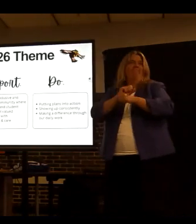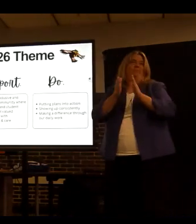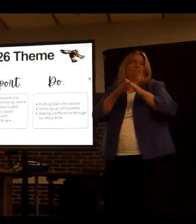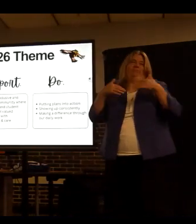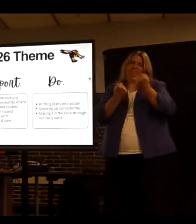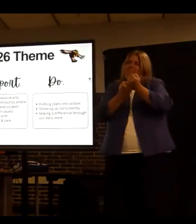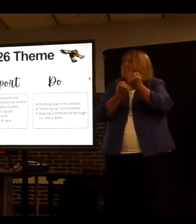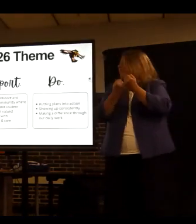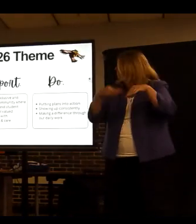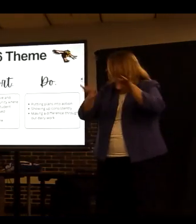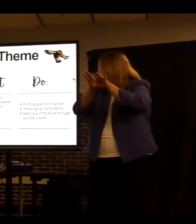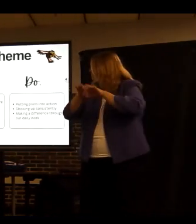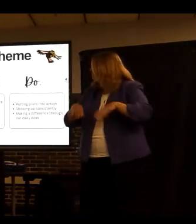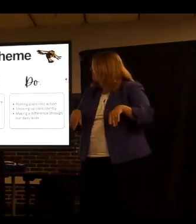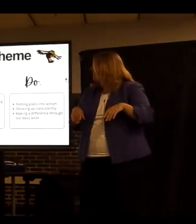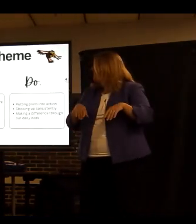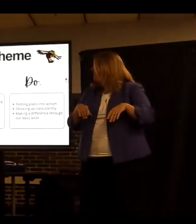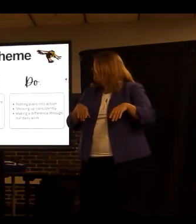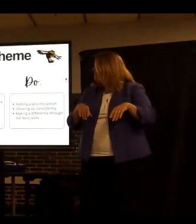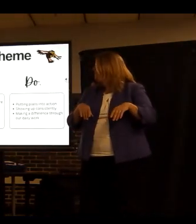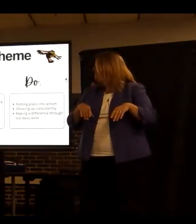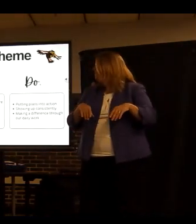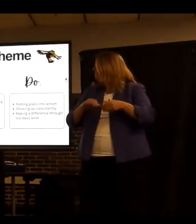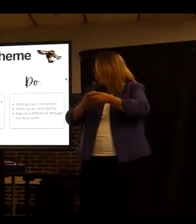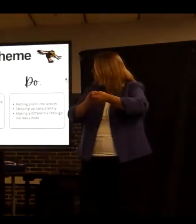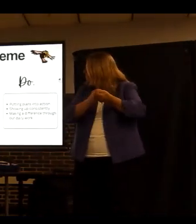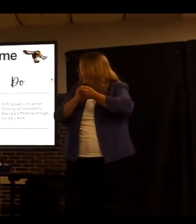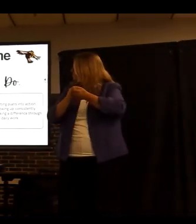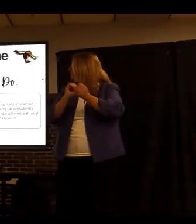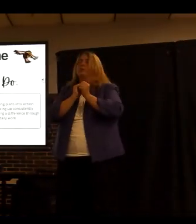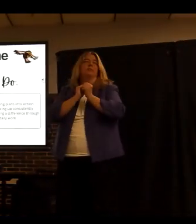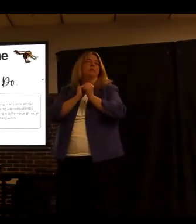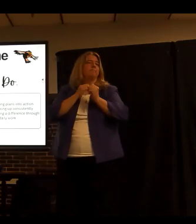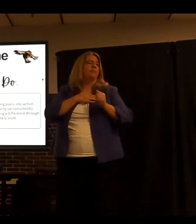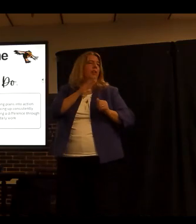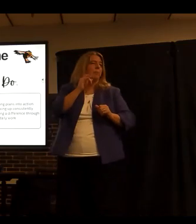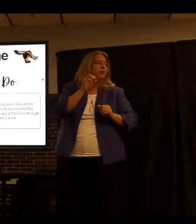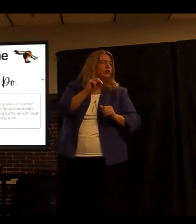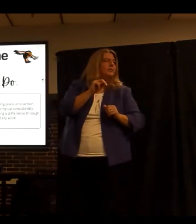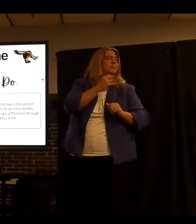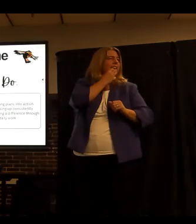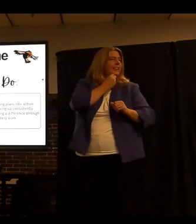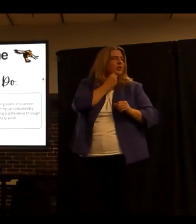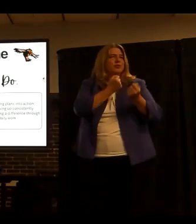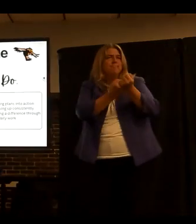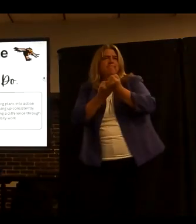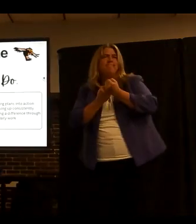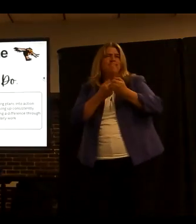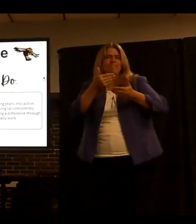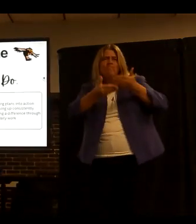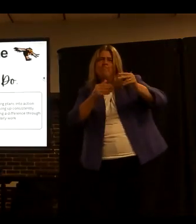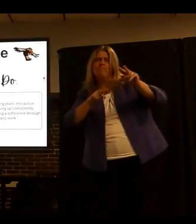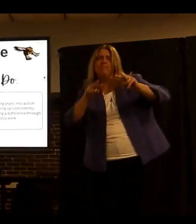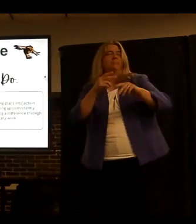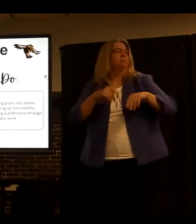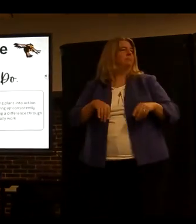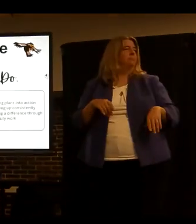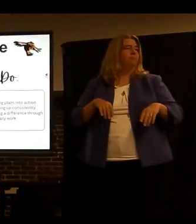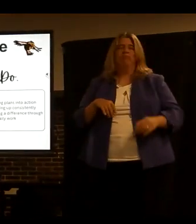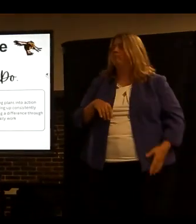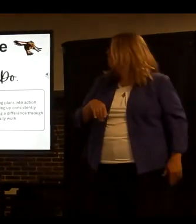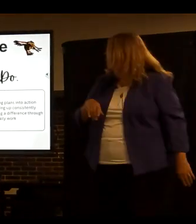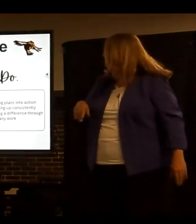work together, the students, the staff, as one team. So continuing to collaborate with compassion and care for